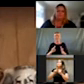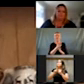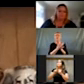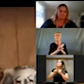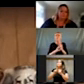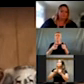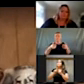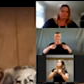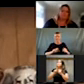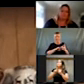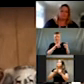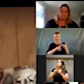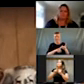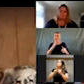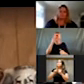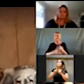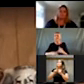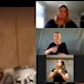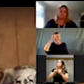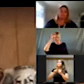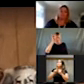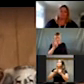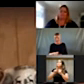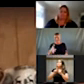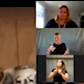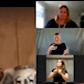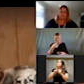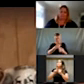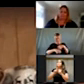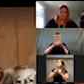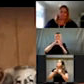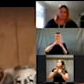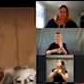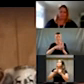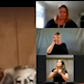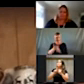Second, you just never know when today might be the day you become